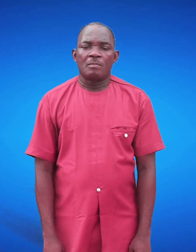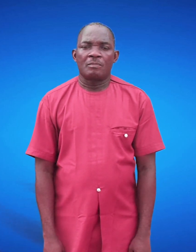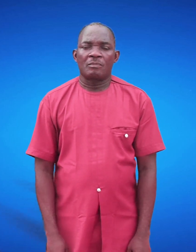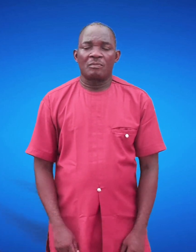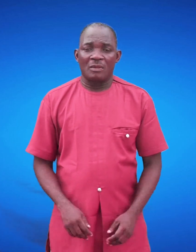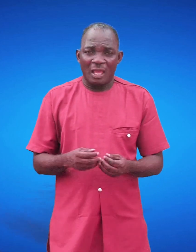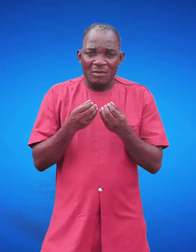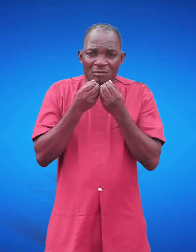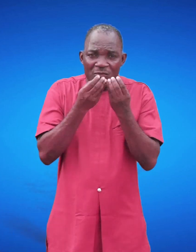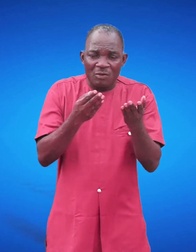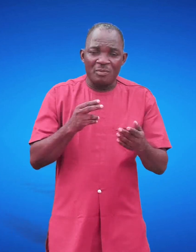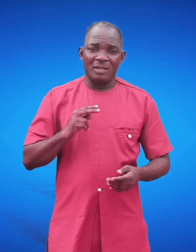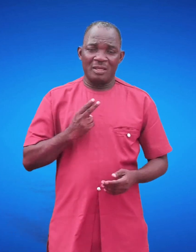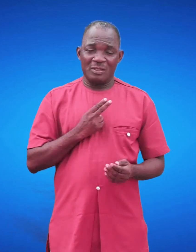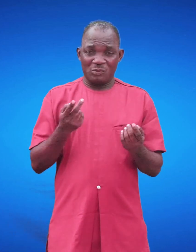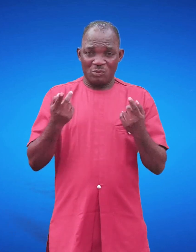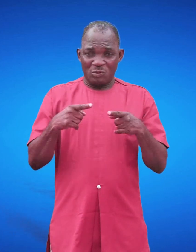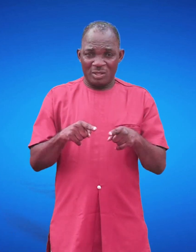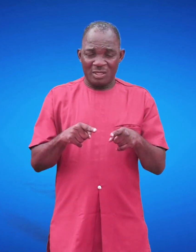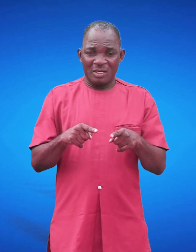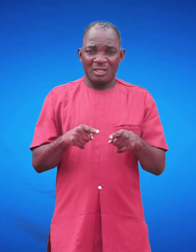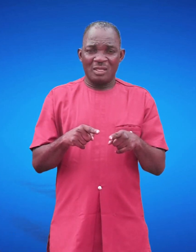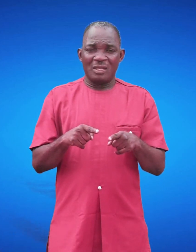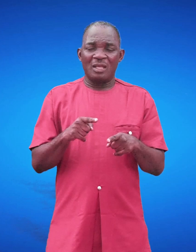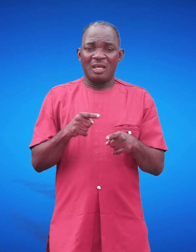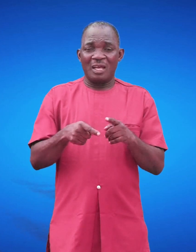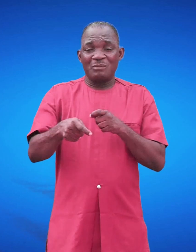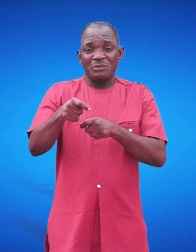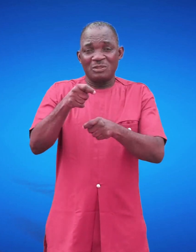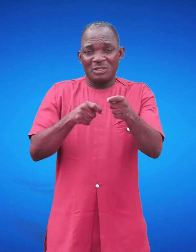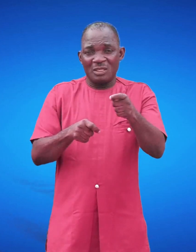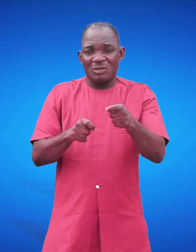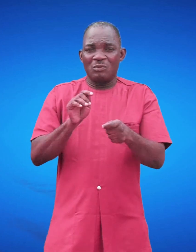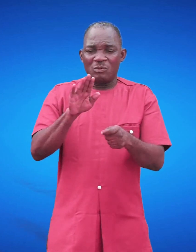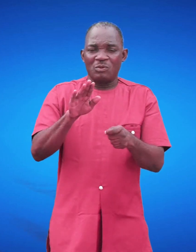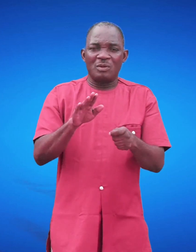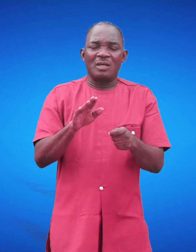Informing us when there is a change in your circumstances.